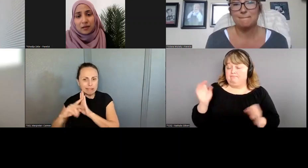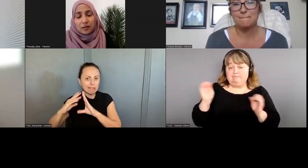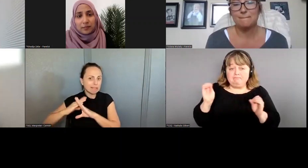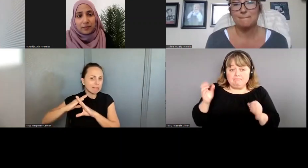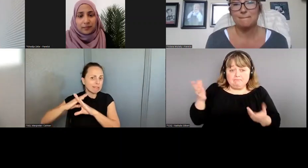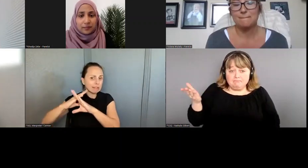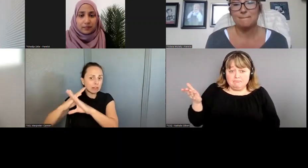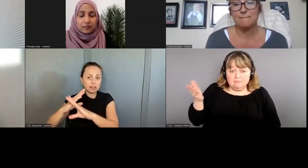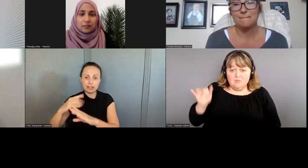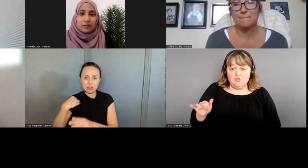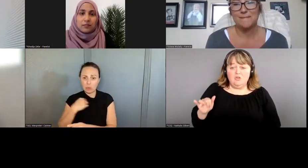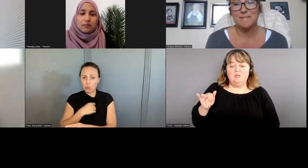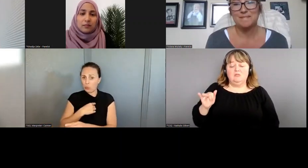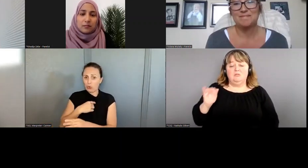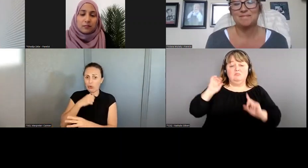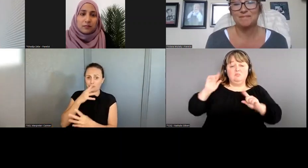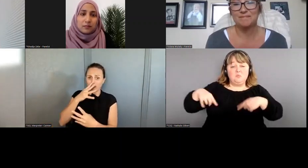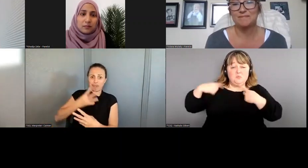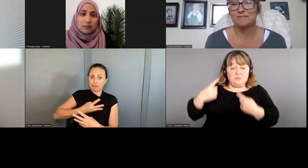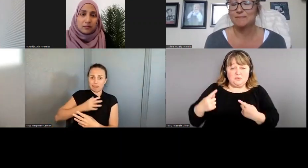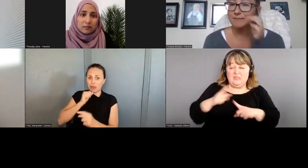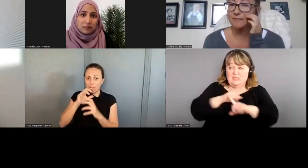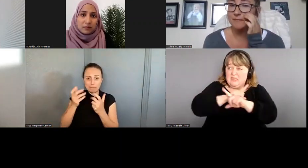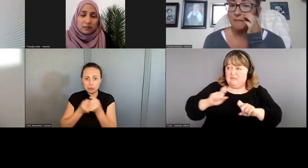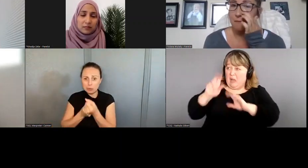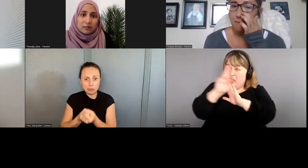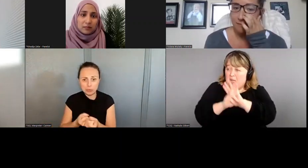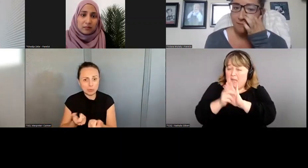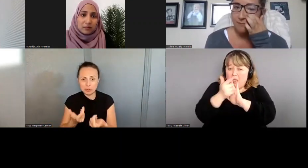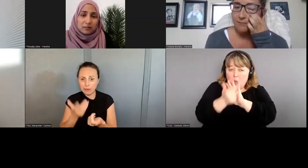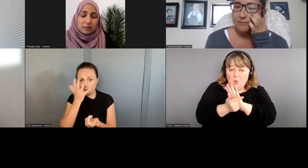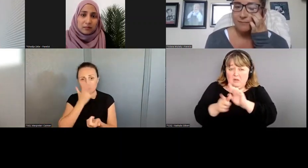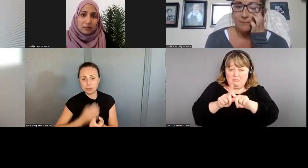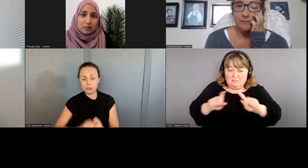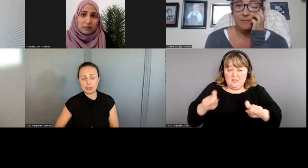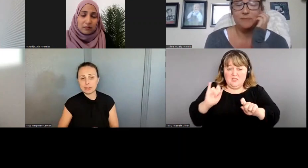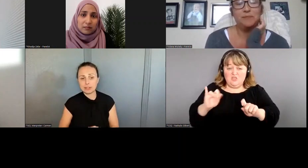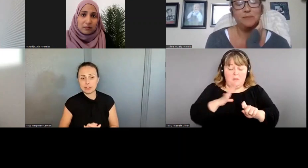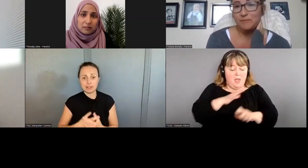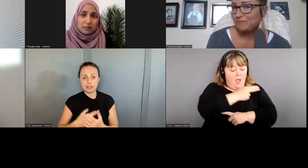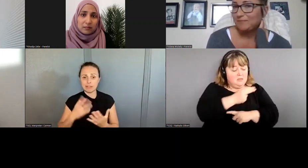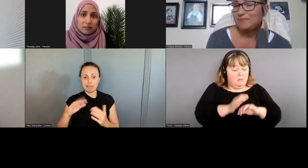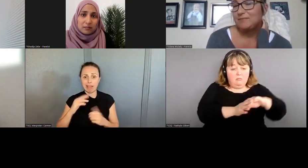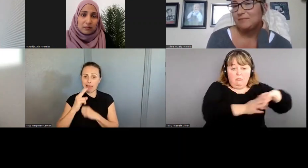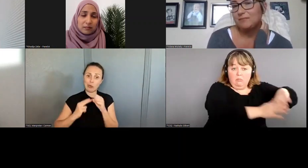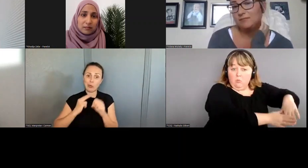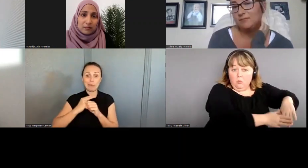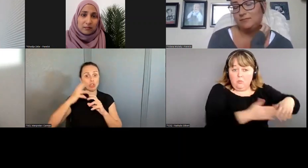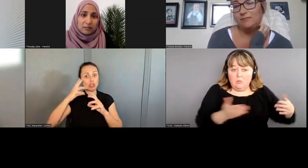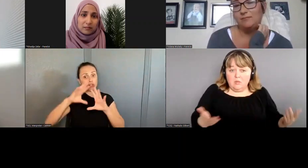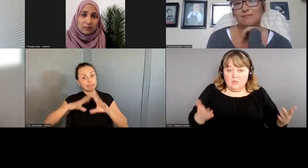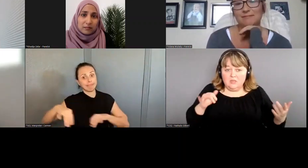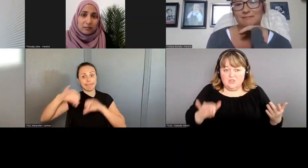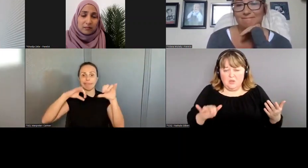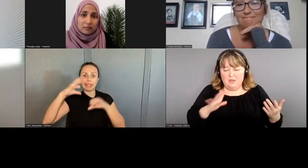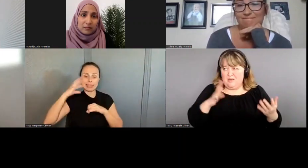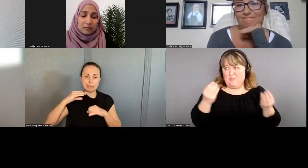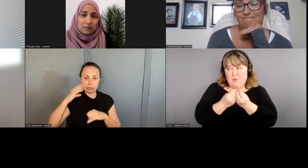we are left behind. There really is not a lot of support there, unfortunately. It's a universal experience.